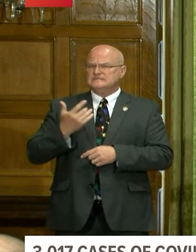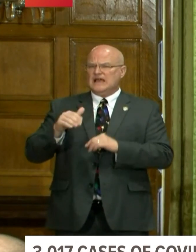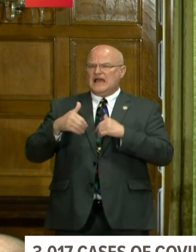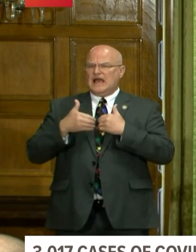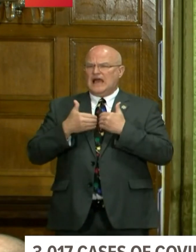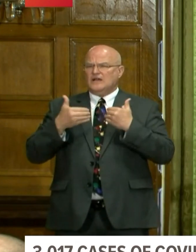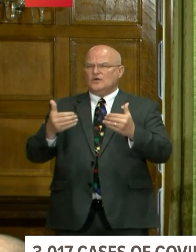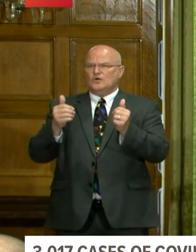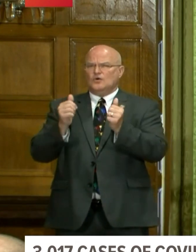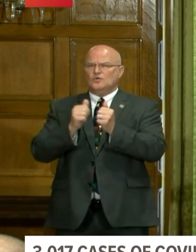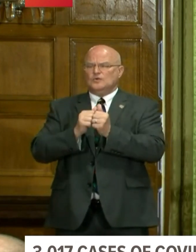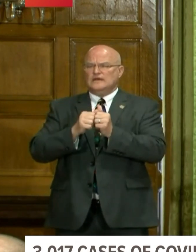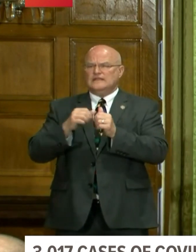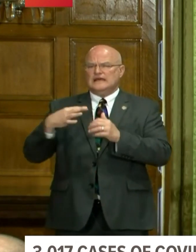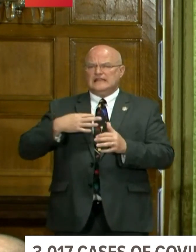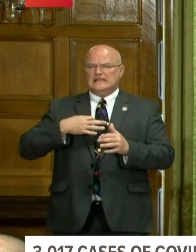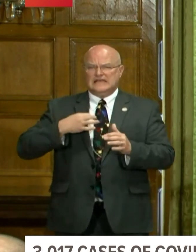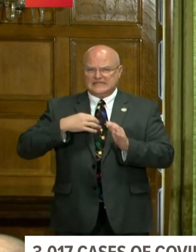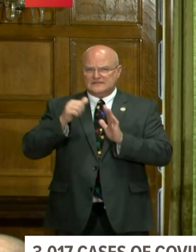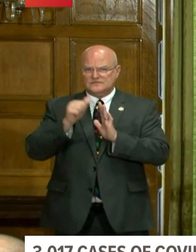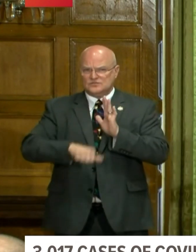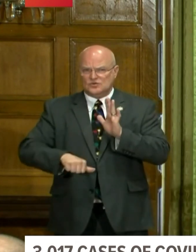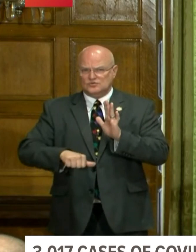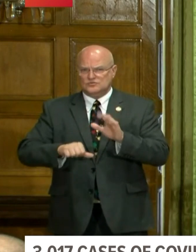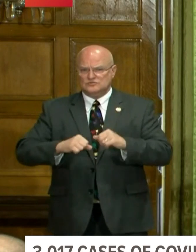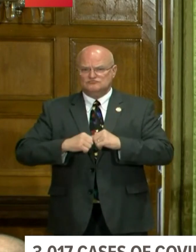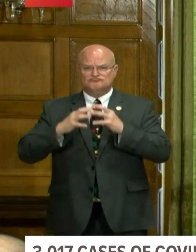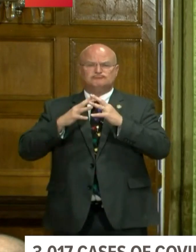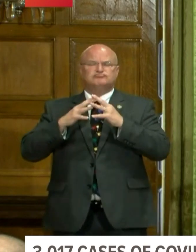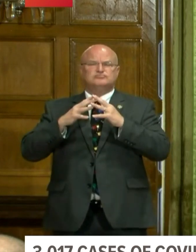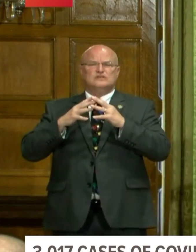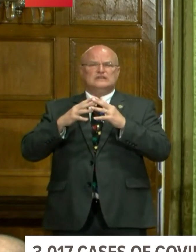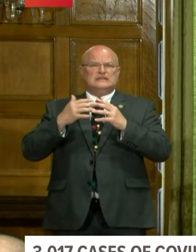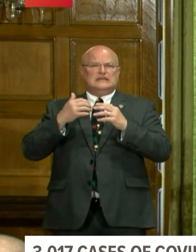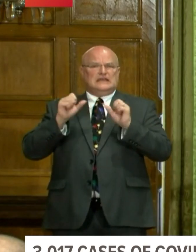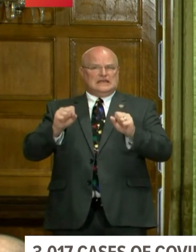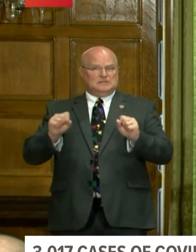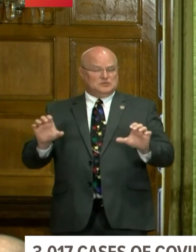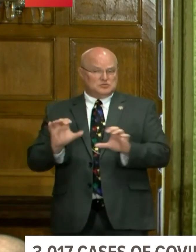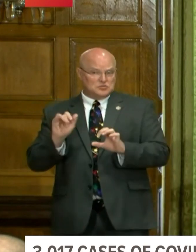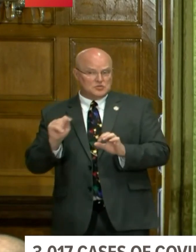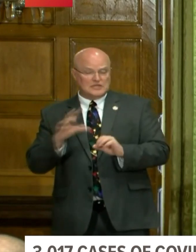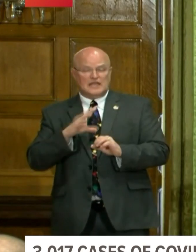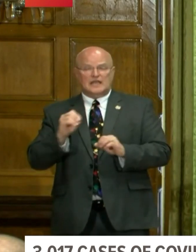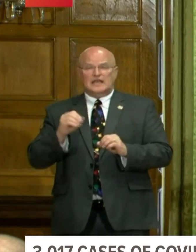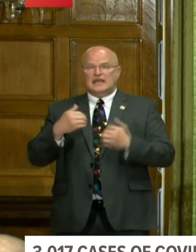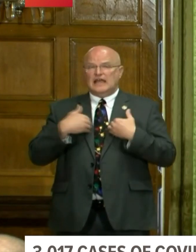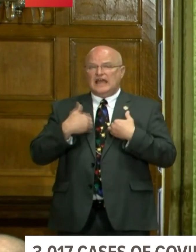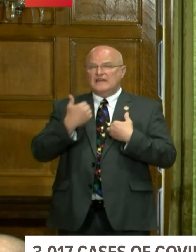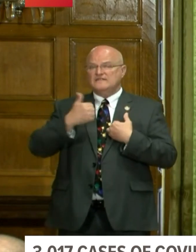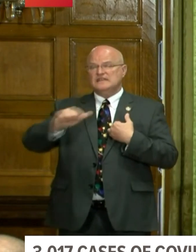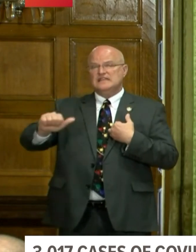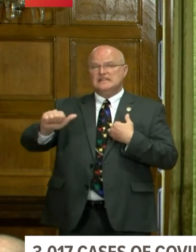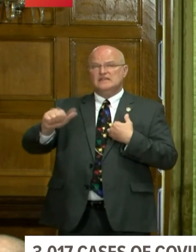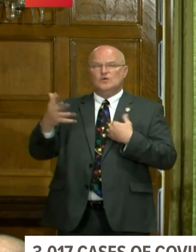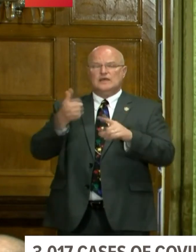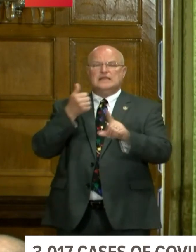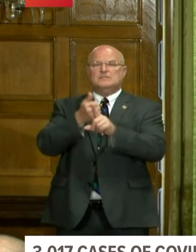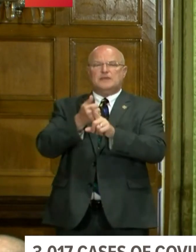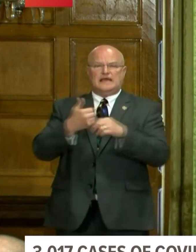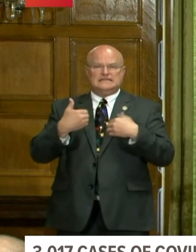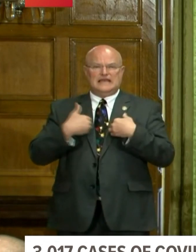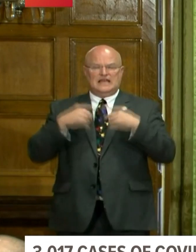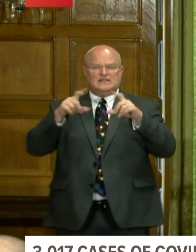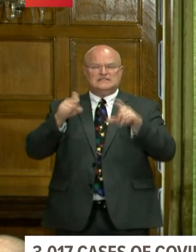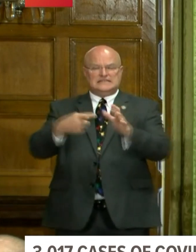with elective surgeries resuming. If there's any sense of how many places have been able to do it, and if there's been what impact that's had